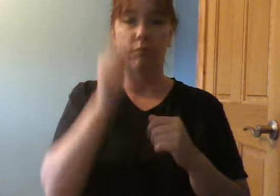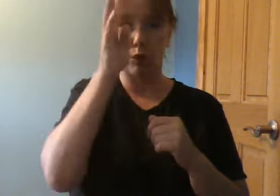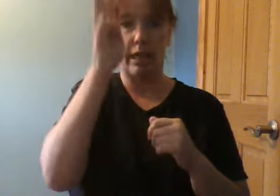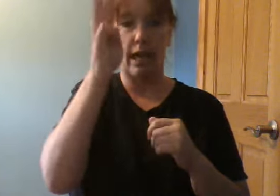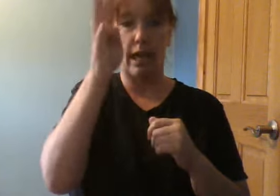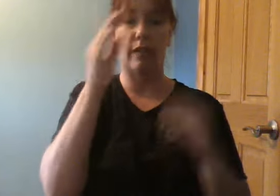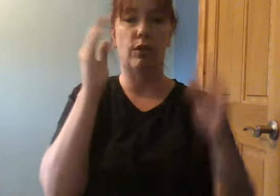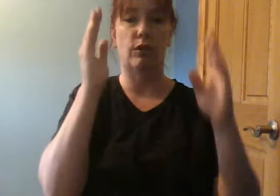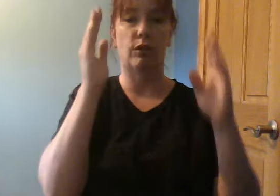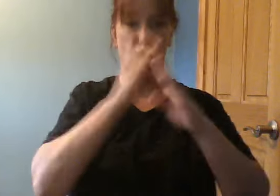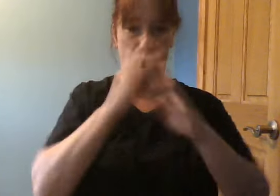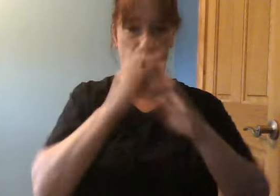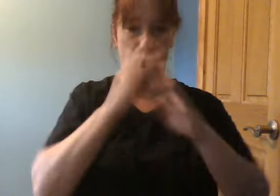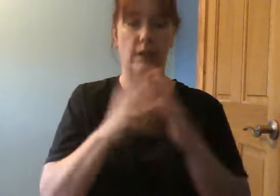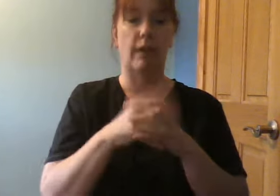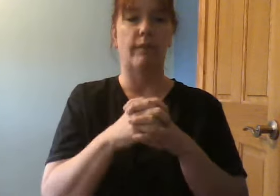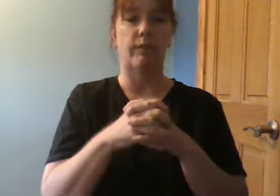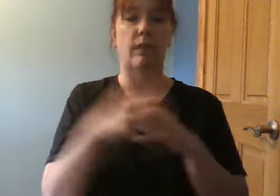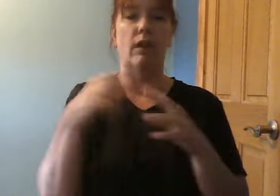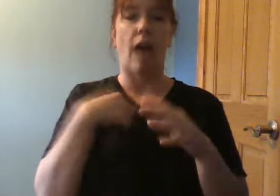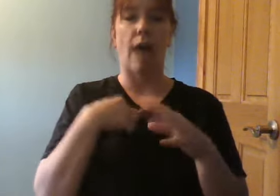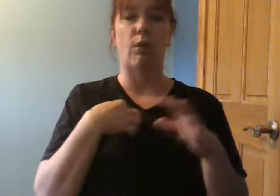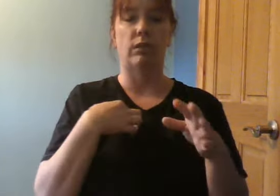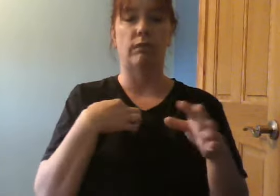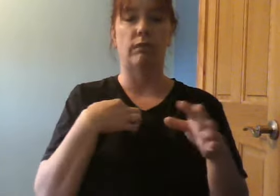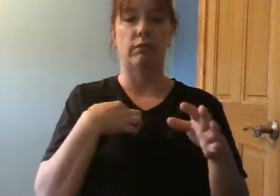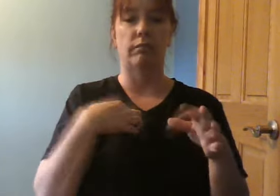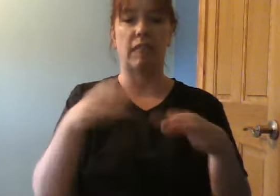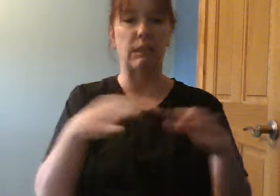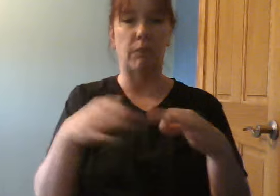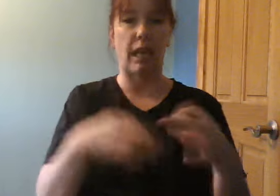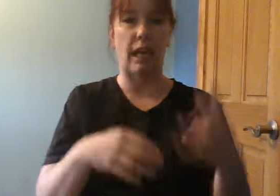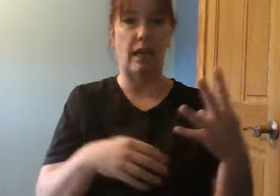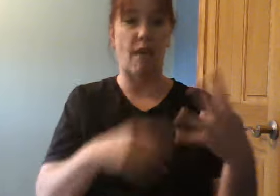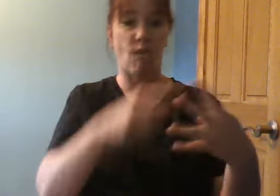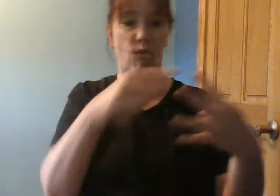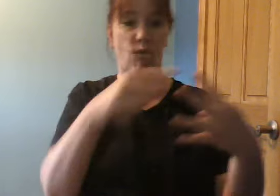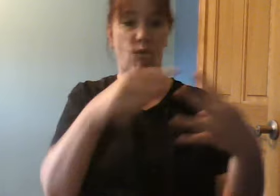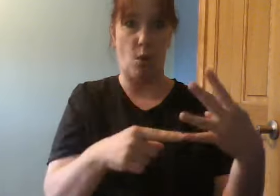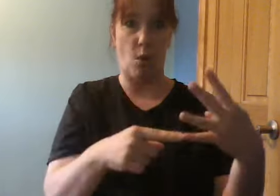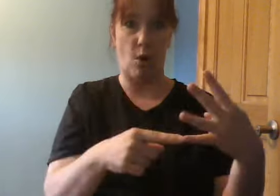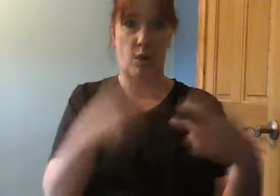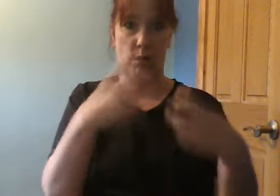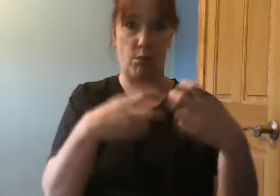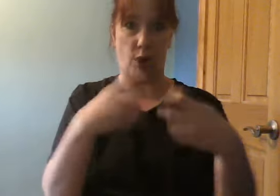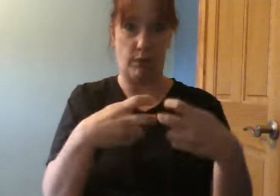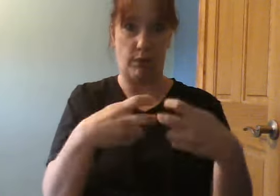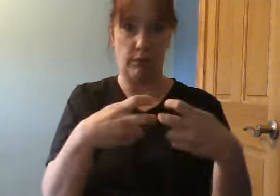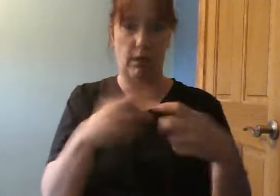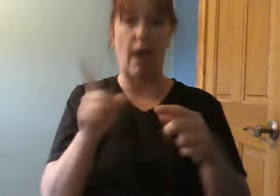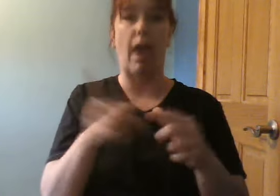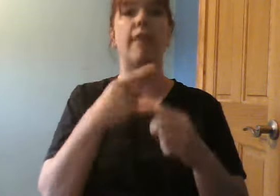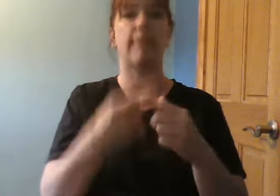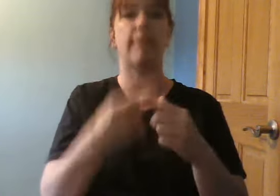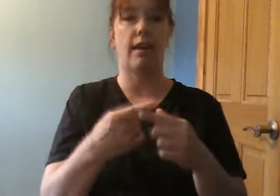explain 4 sort of problems about it, and then I'll suggest a solution, which hopefully you might find interesting. So